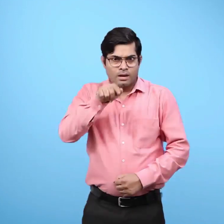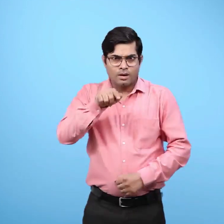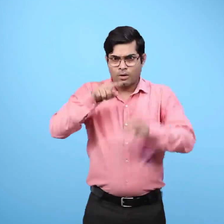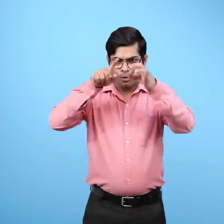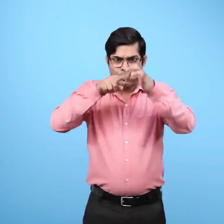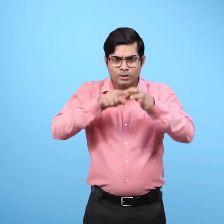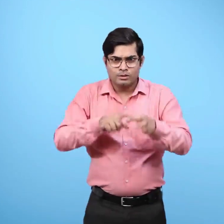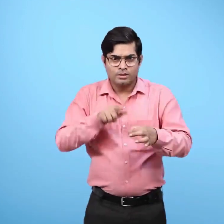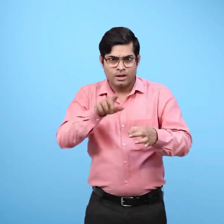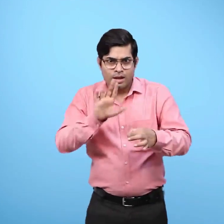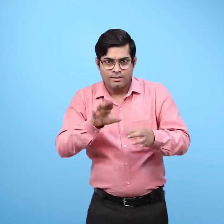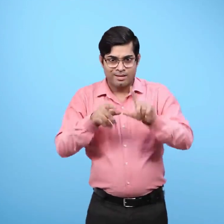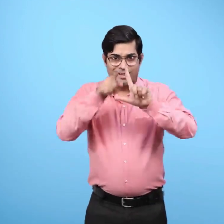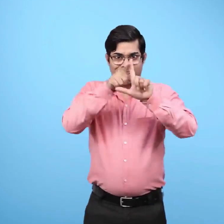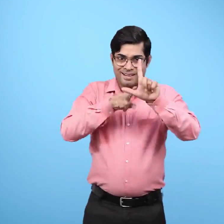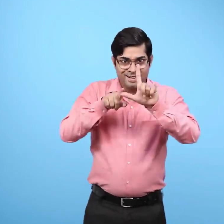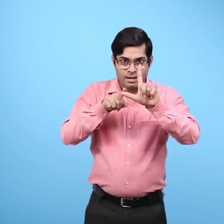Can you make these angles?